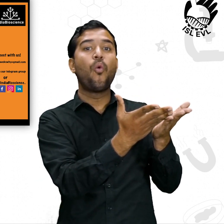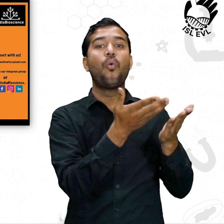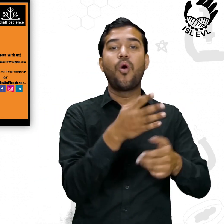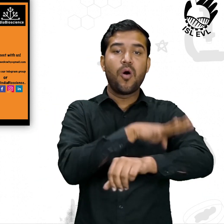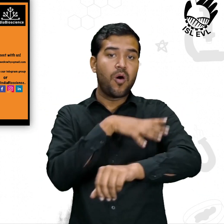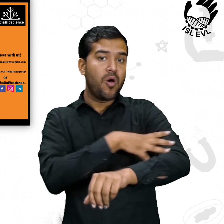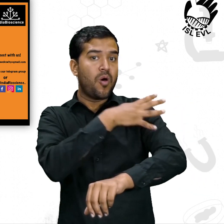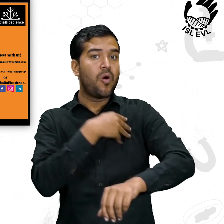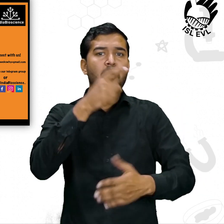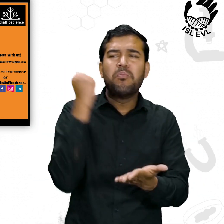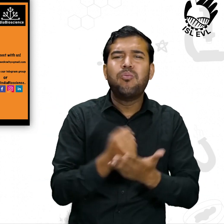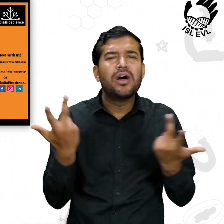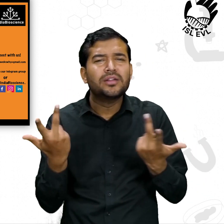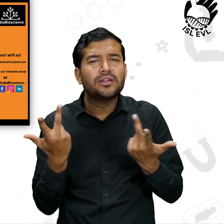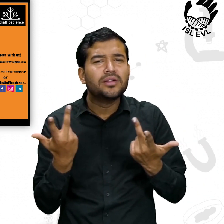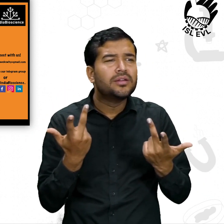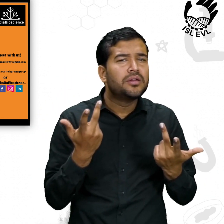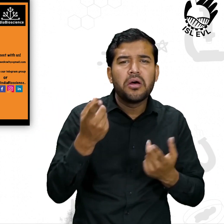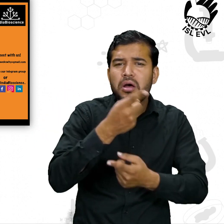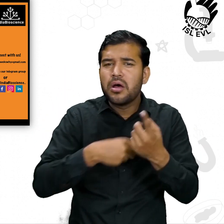why all tigers have stripes, Jigyasa.